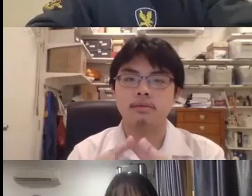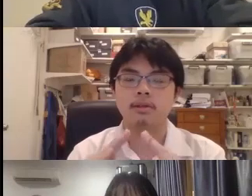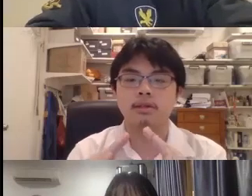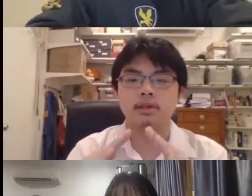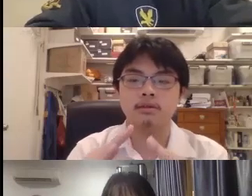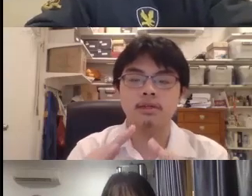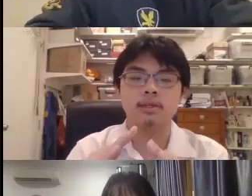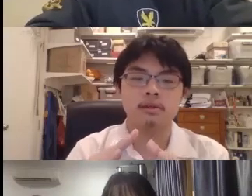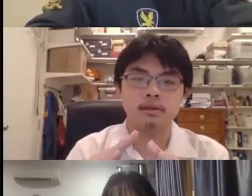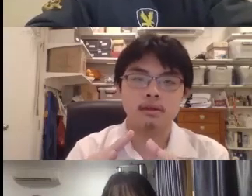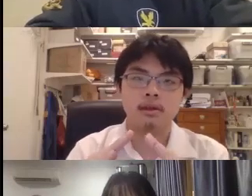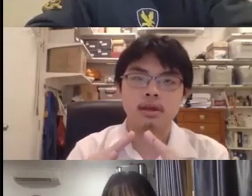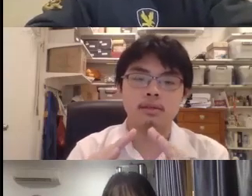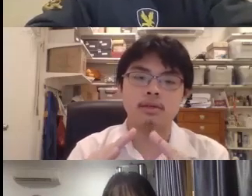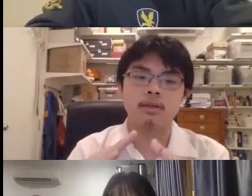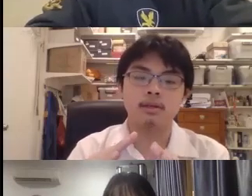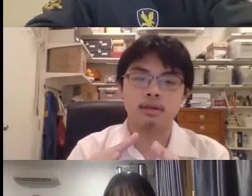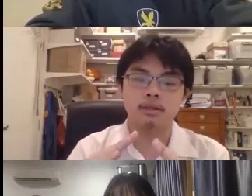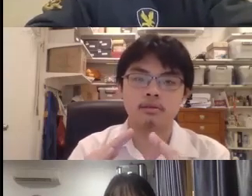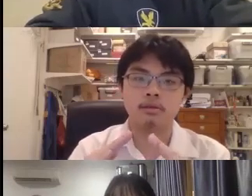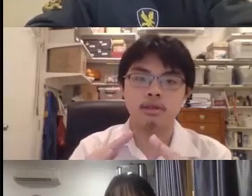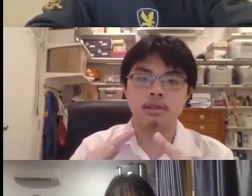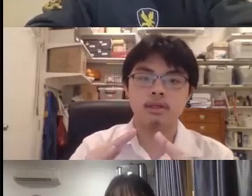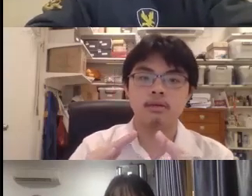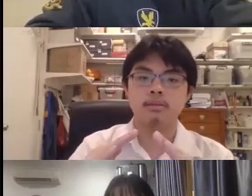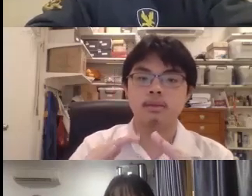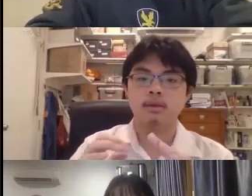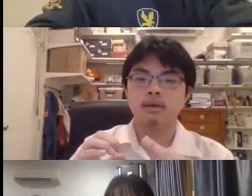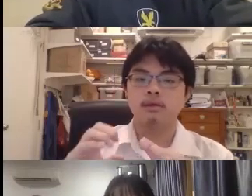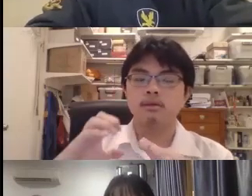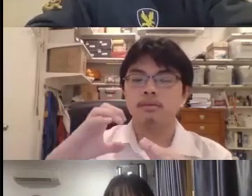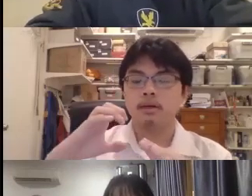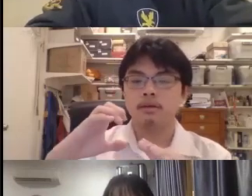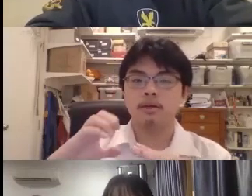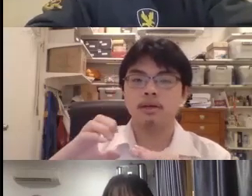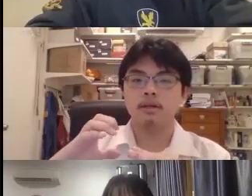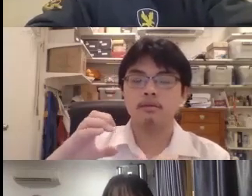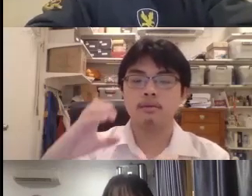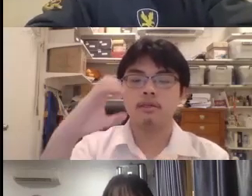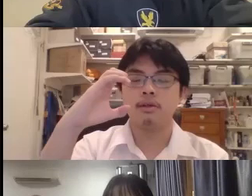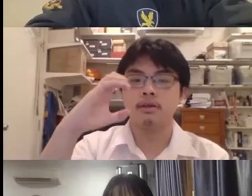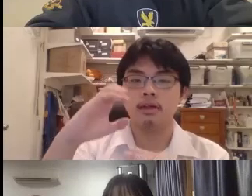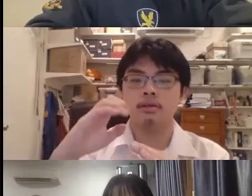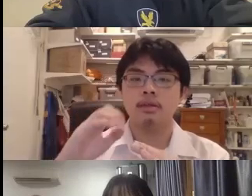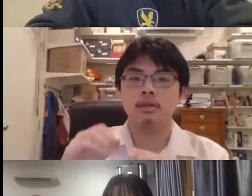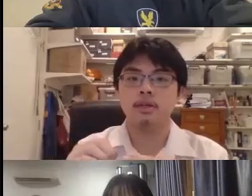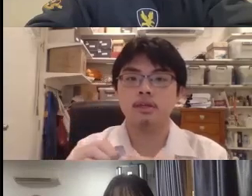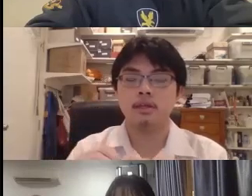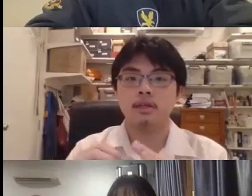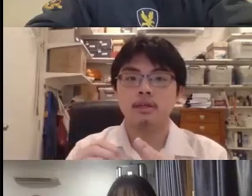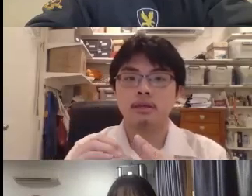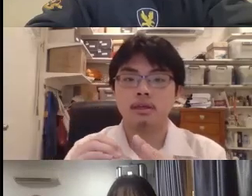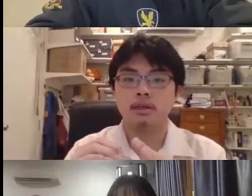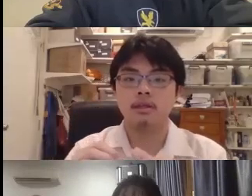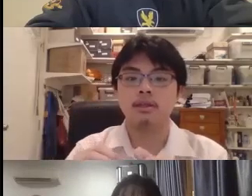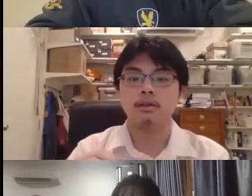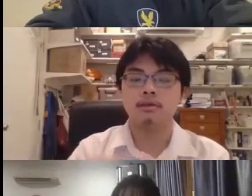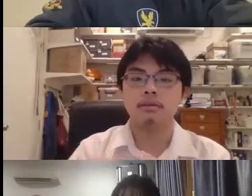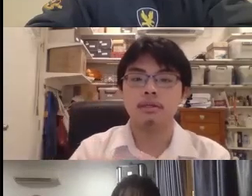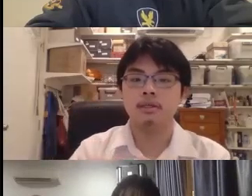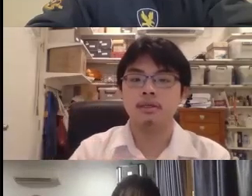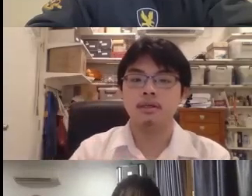like for example, in the word acceleration, at the beginning there's two C's there, you should bounce your hand while spelling it out to indicate